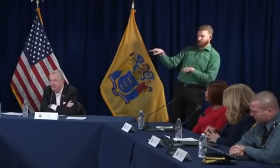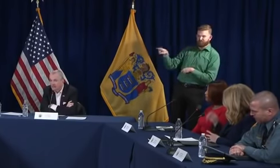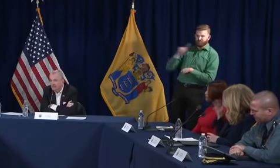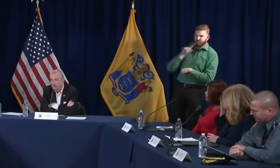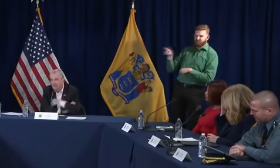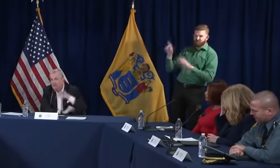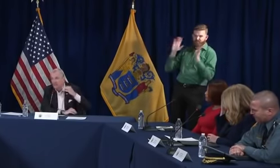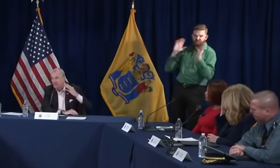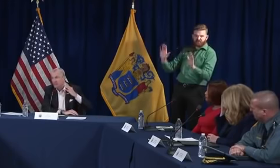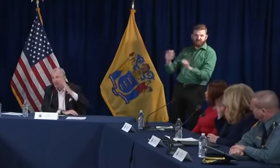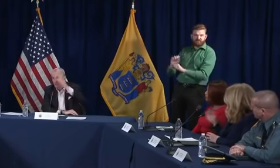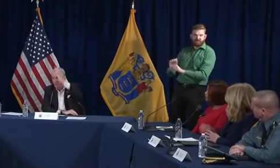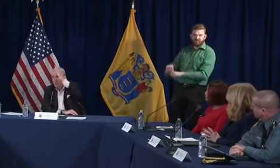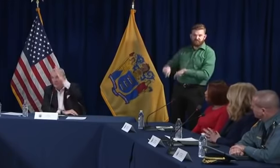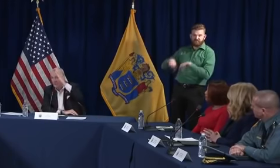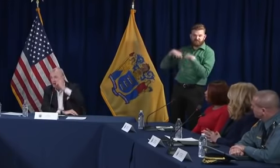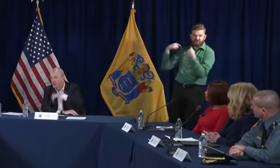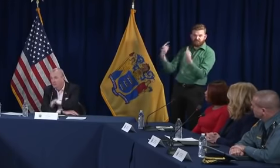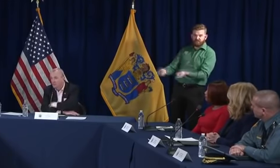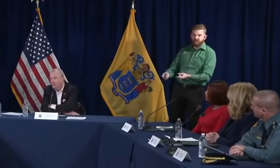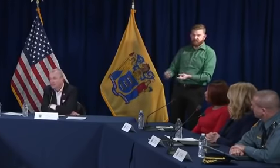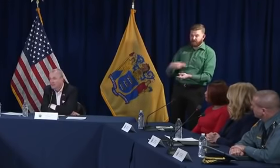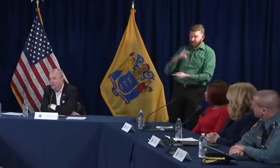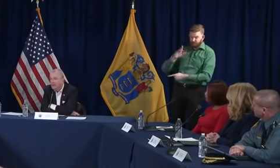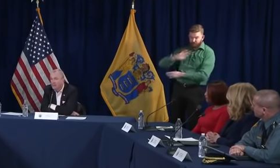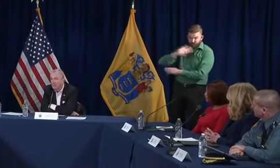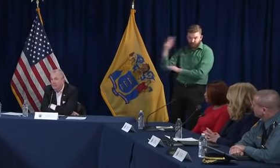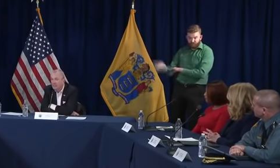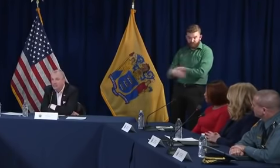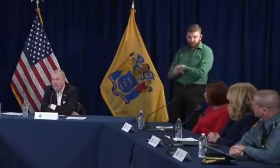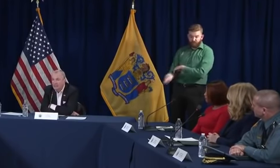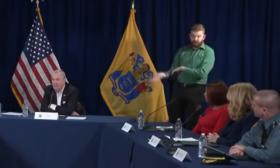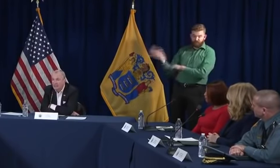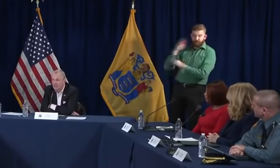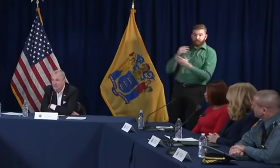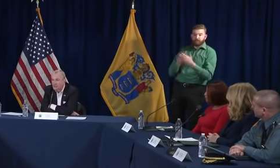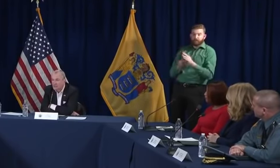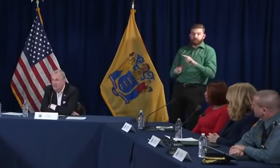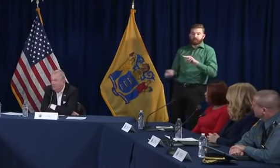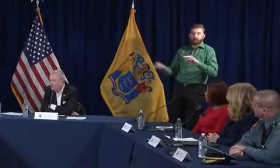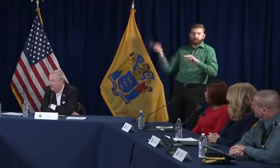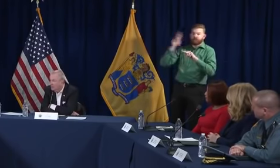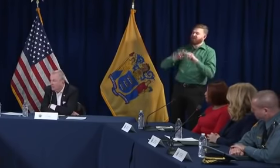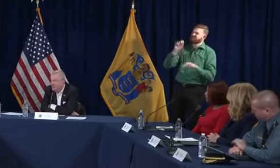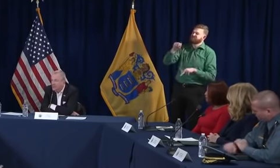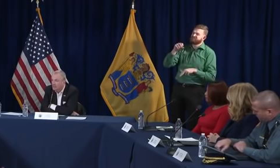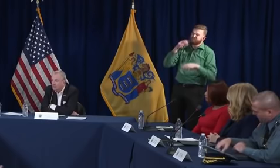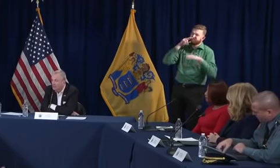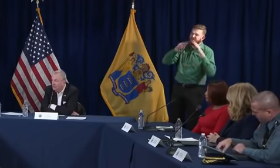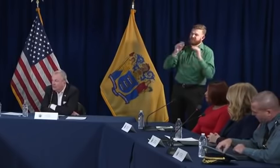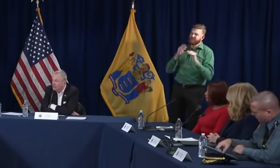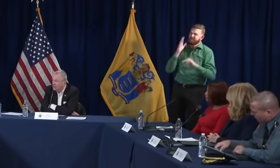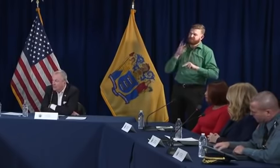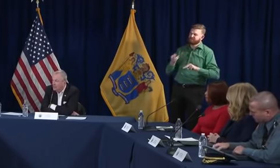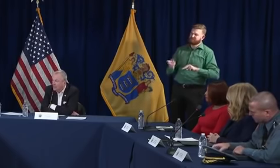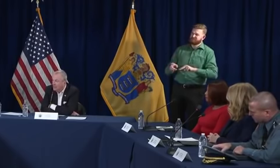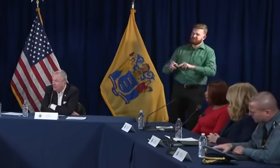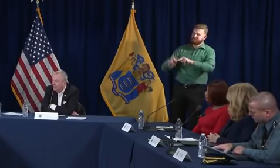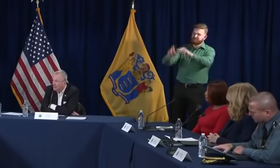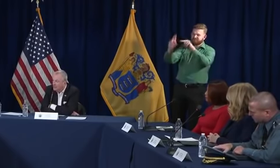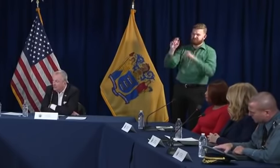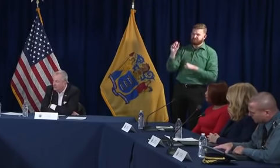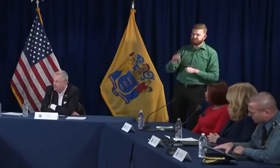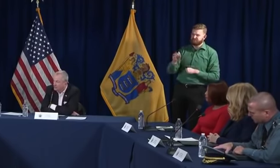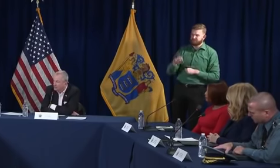overnight. You know, as you can see, folks, the numbers are, as we predicted, going up. Give you some more color on that. Also, how